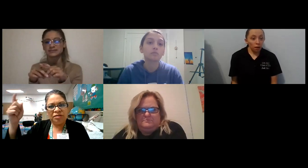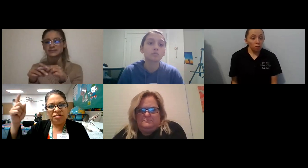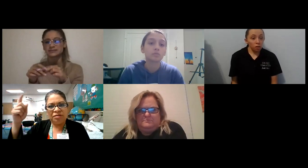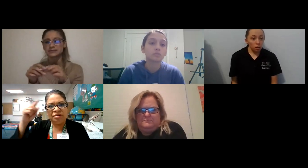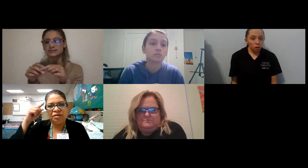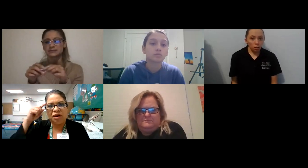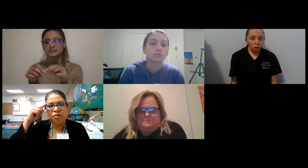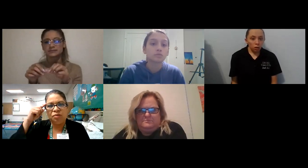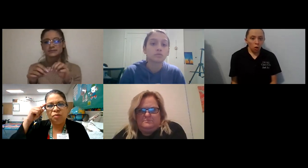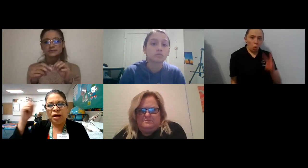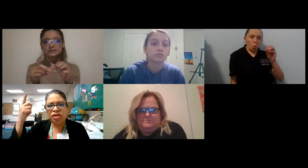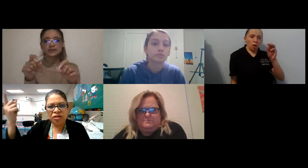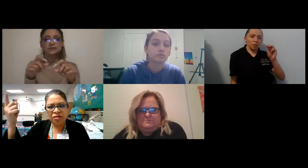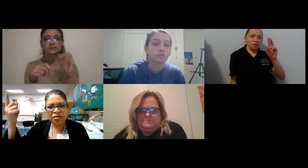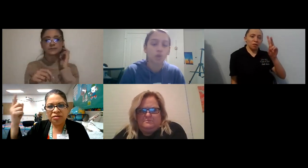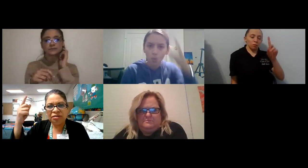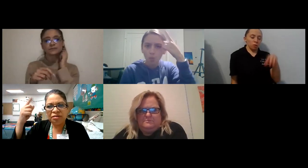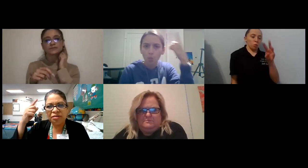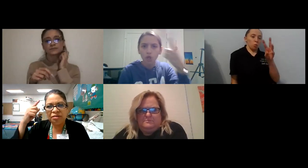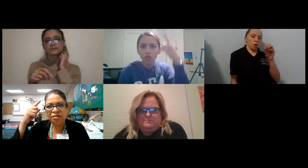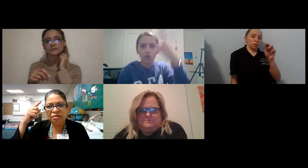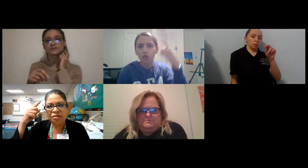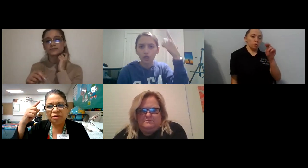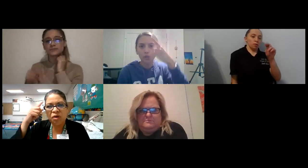It depends. No. Wonder?